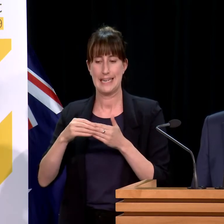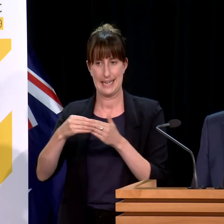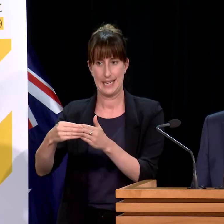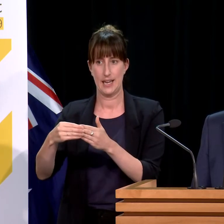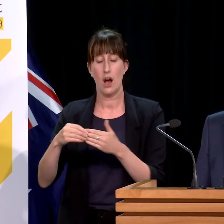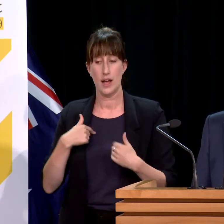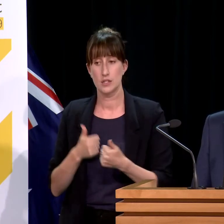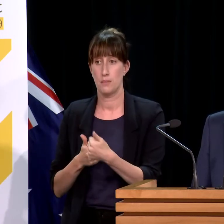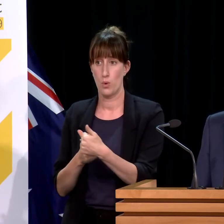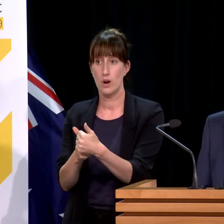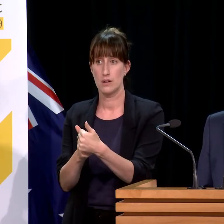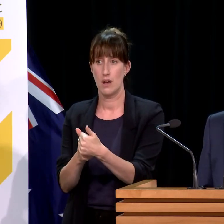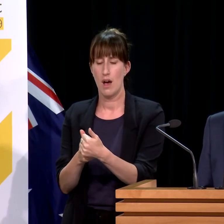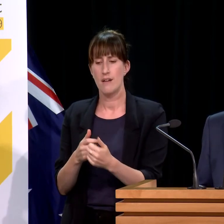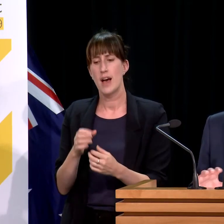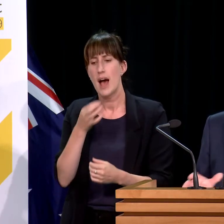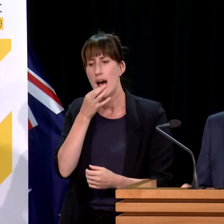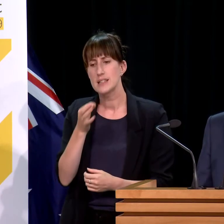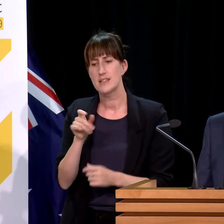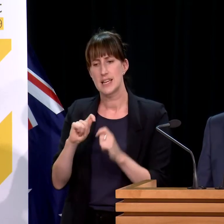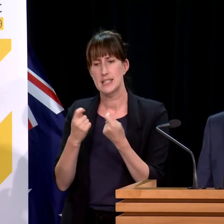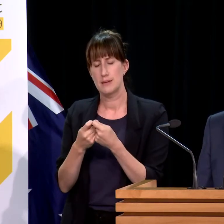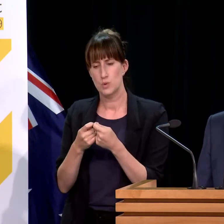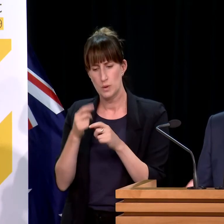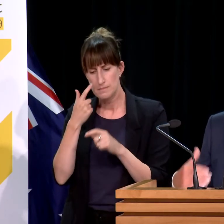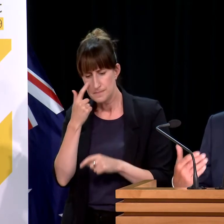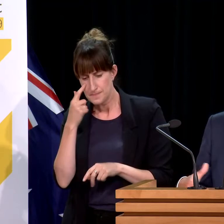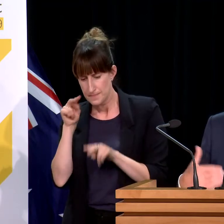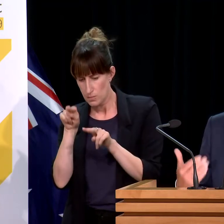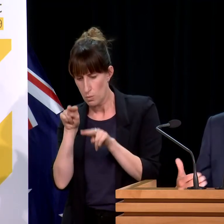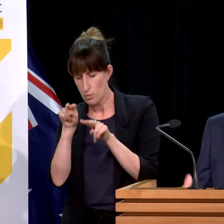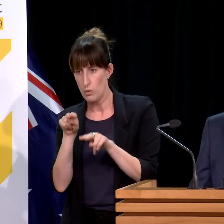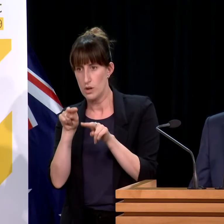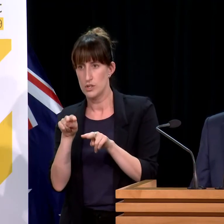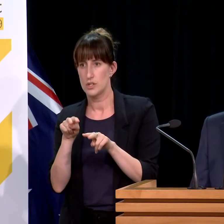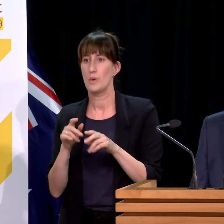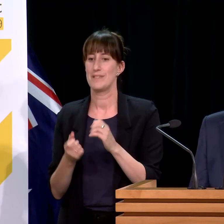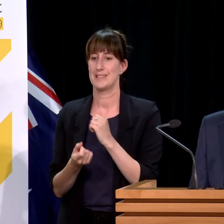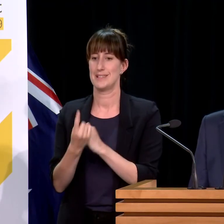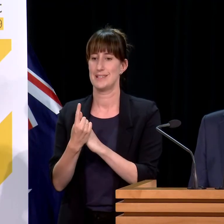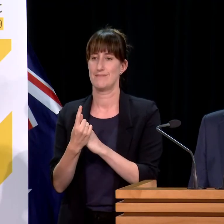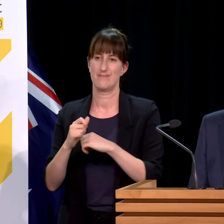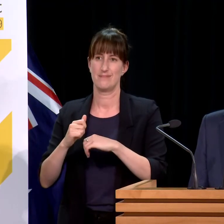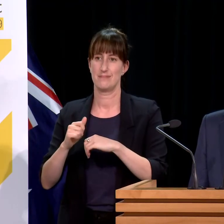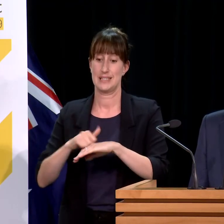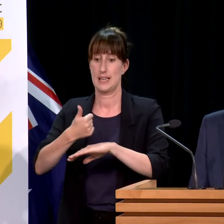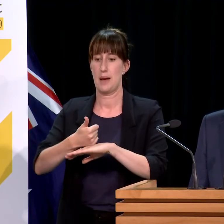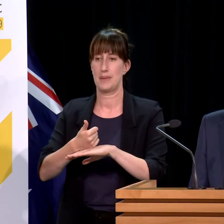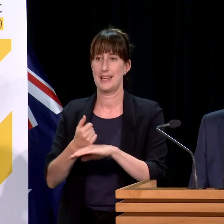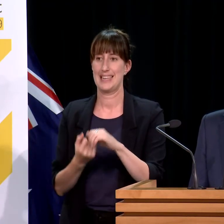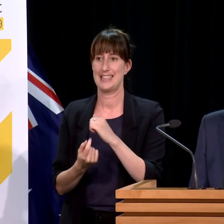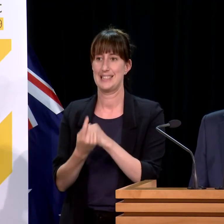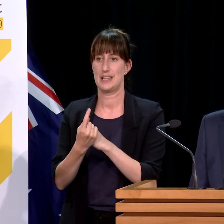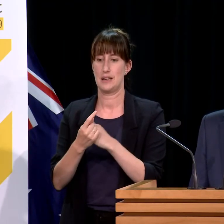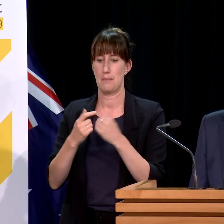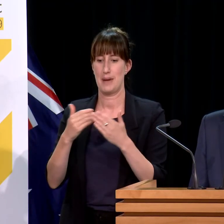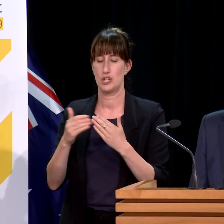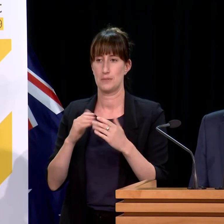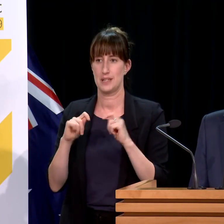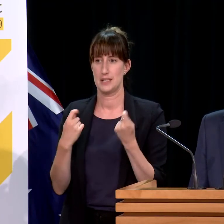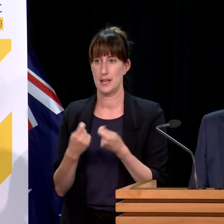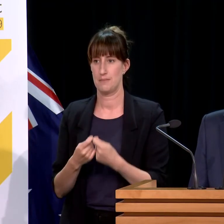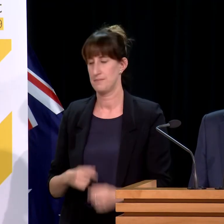asked the team to keep a close eye on that, so we've set up an incident management team to ensure we're getting regular updates on progress with that. What